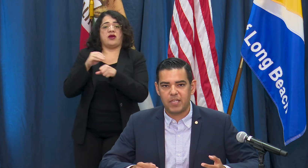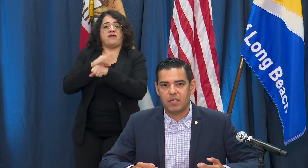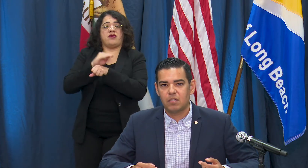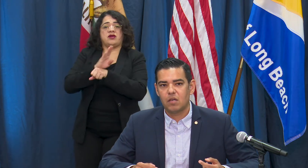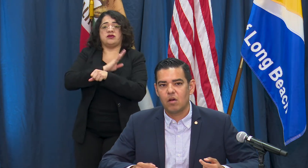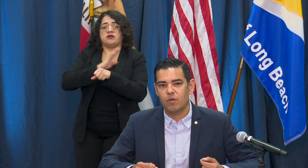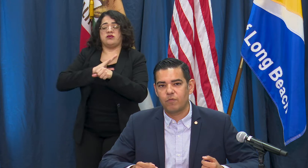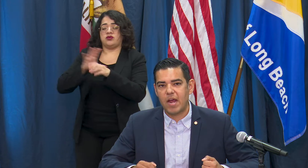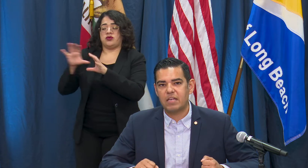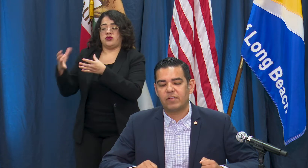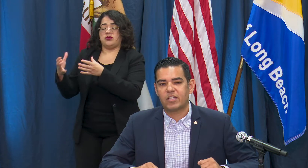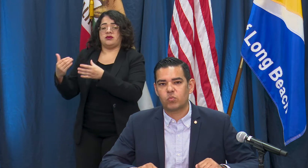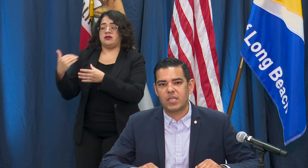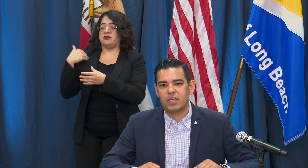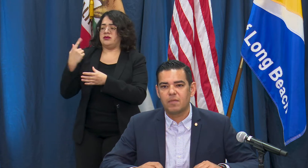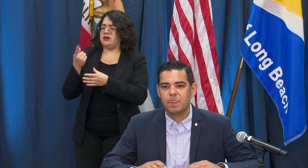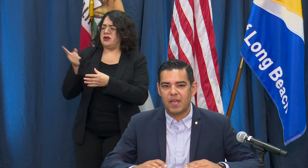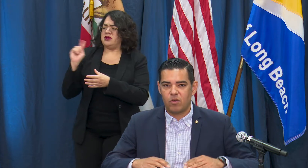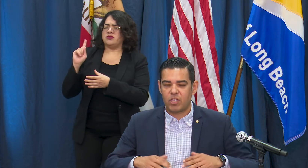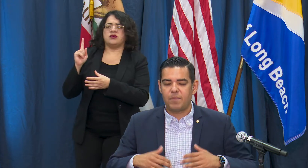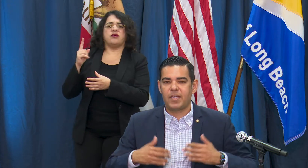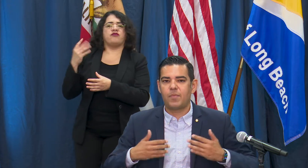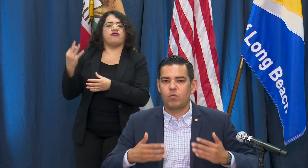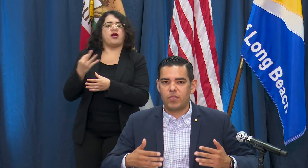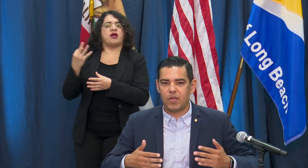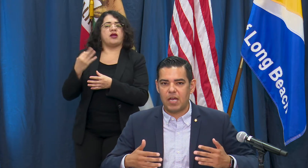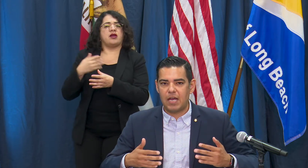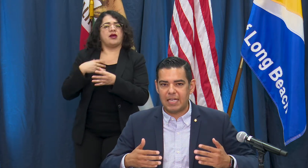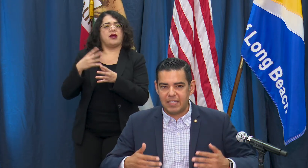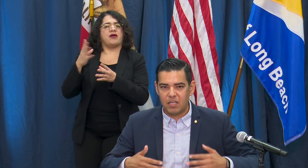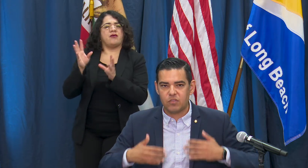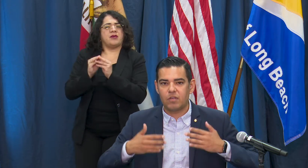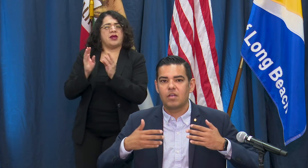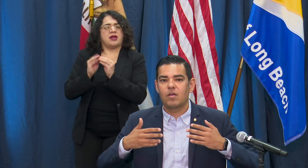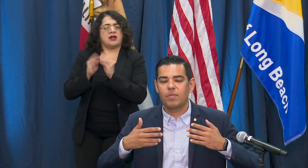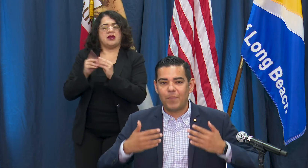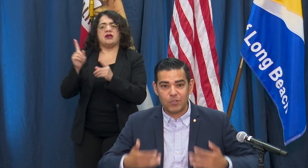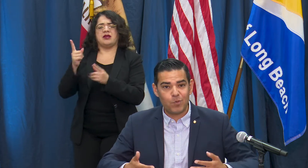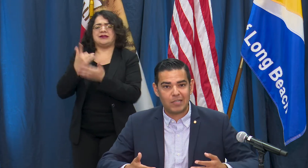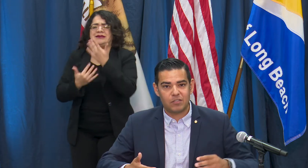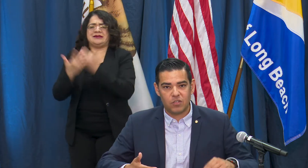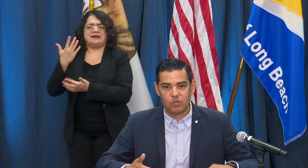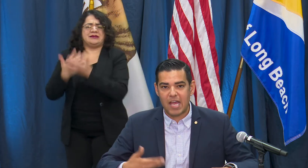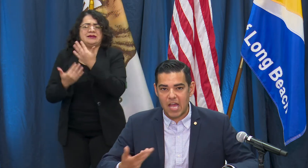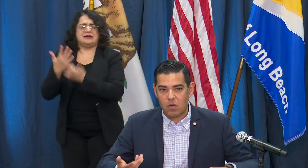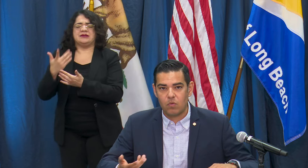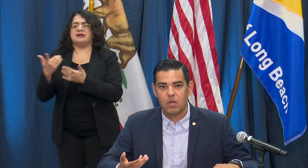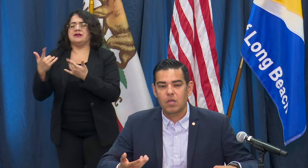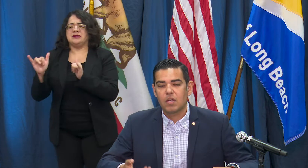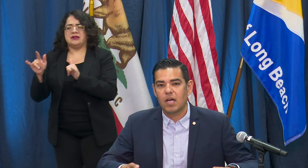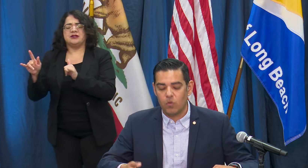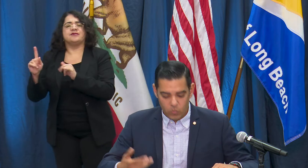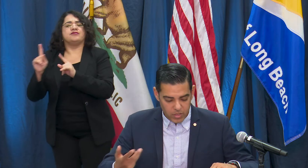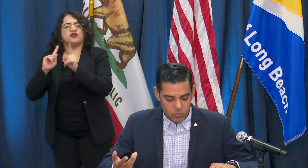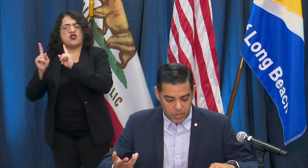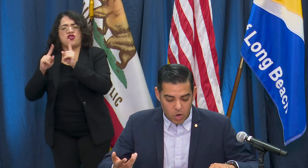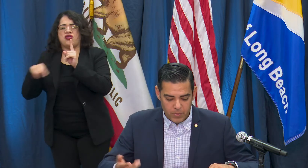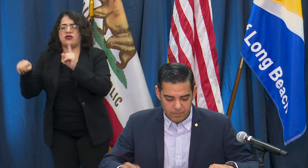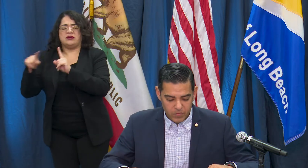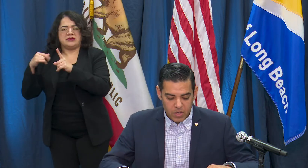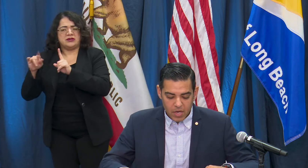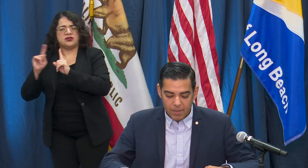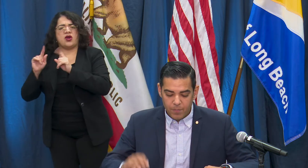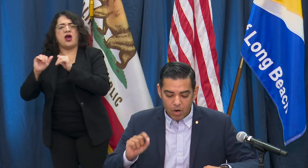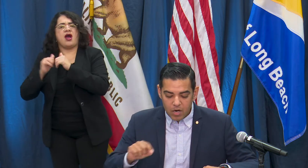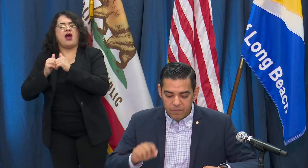first meeting on Friday of last week, and they're coming up with ideas on the best practices on how we